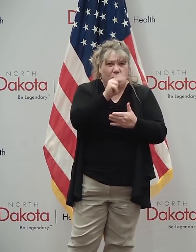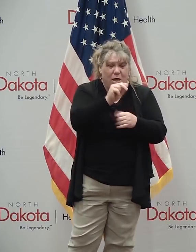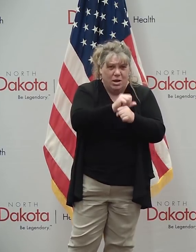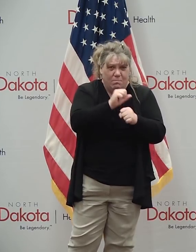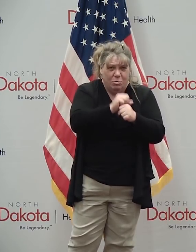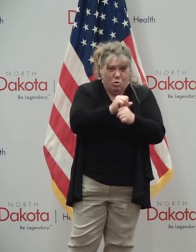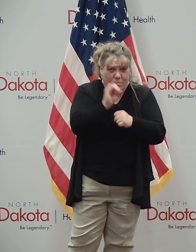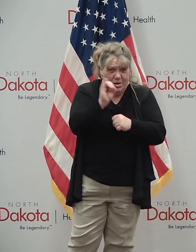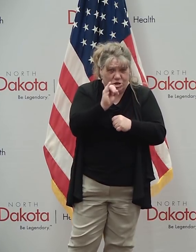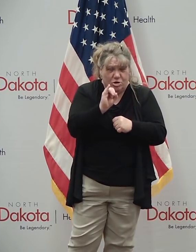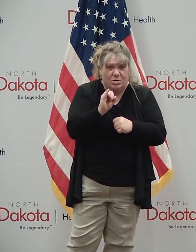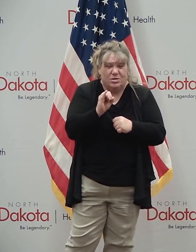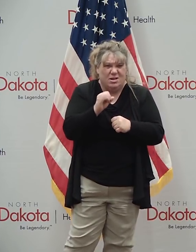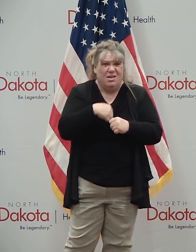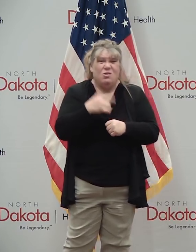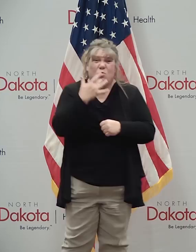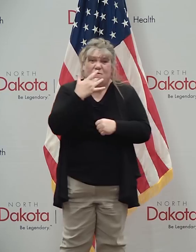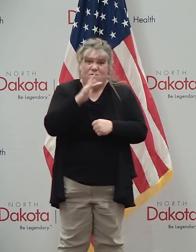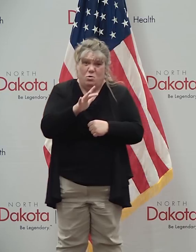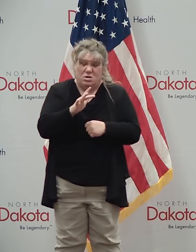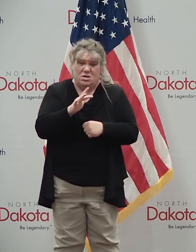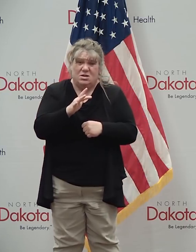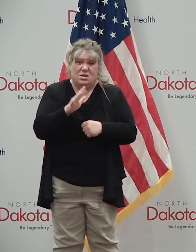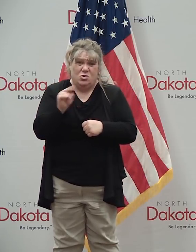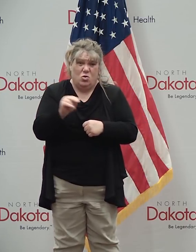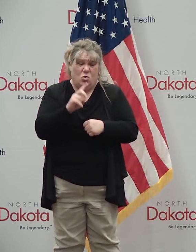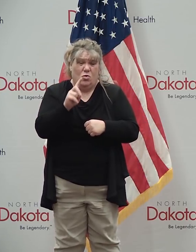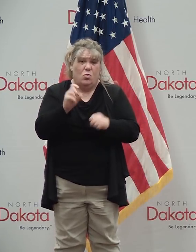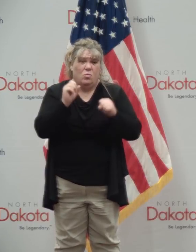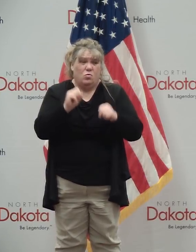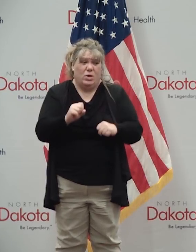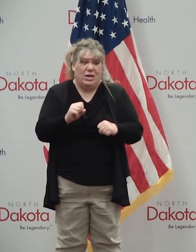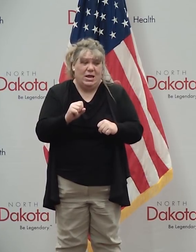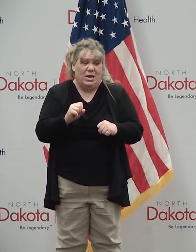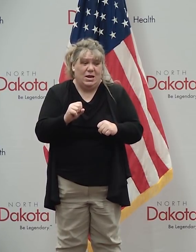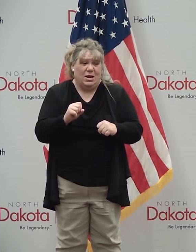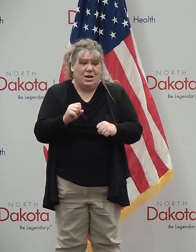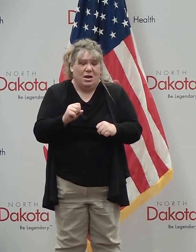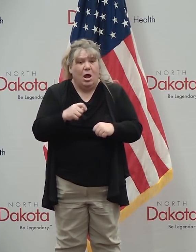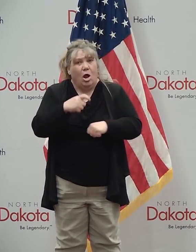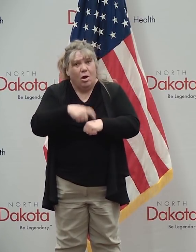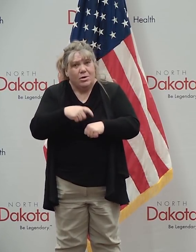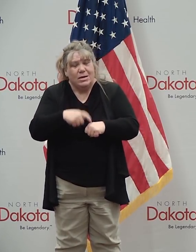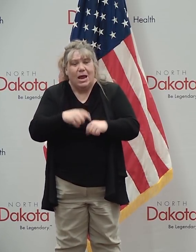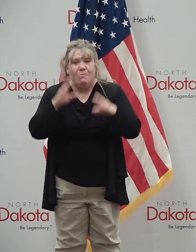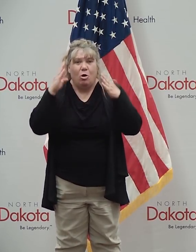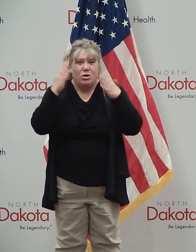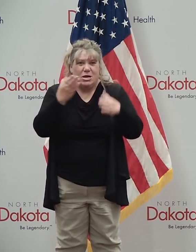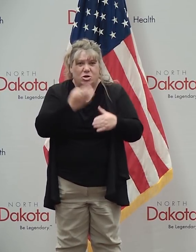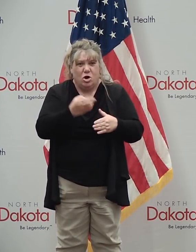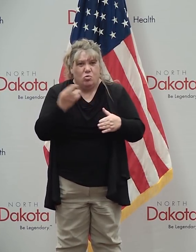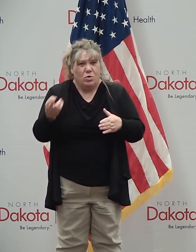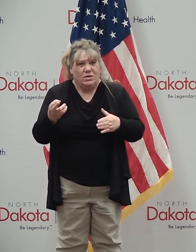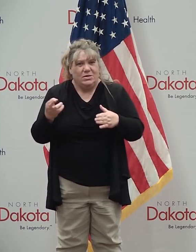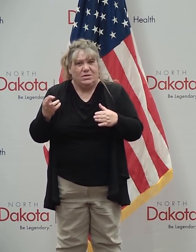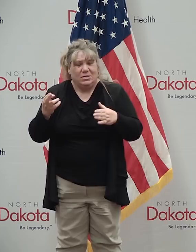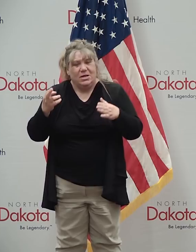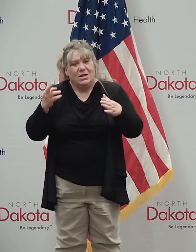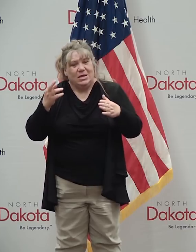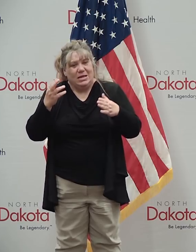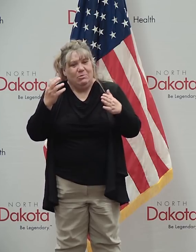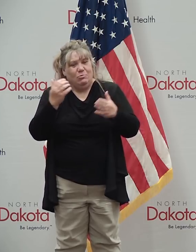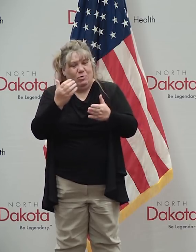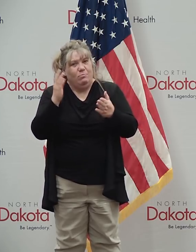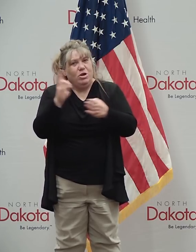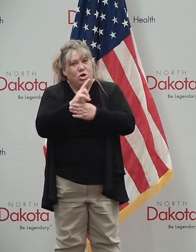fund, we're fortunate that we have been able to direct our time, our attention, and our resources towards the economic recovery